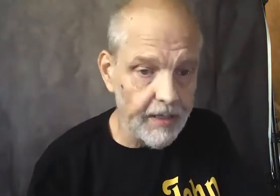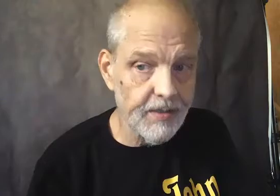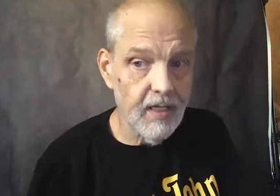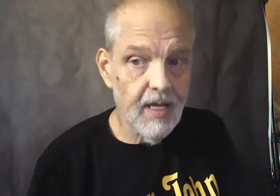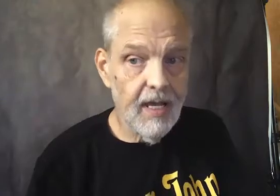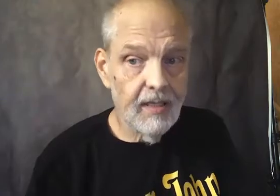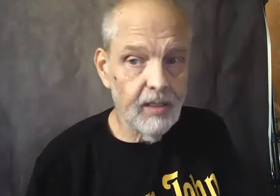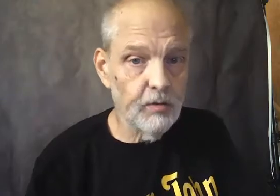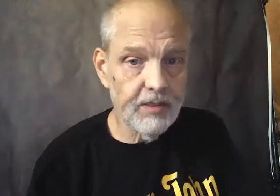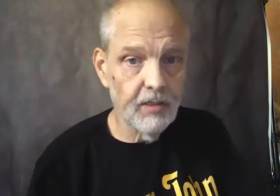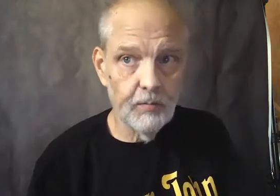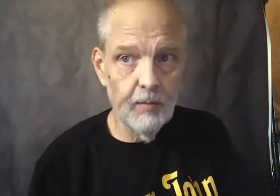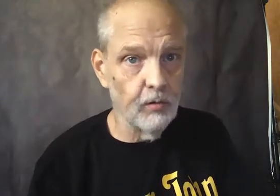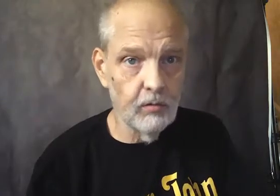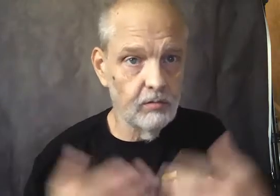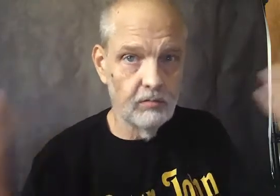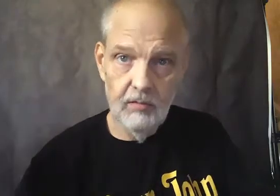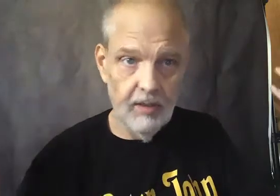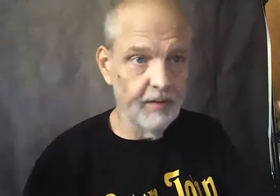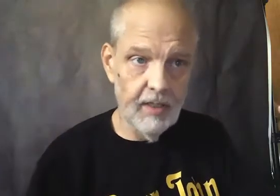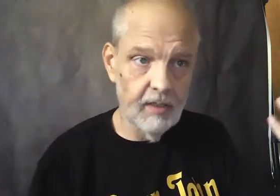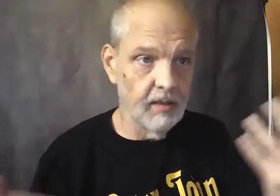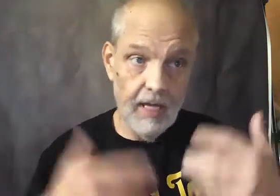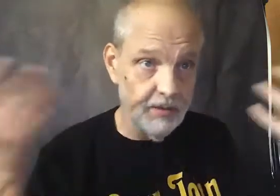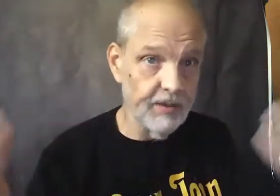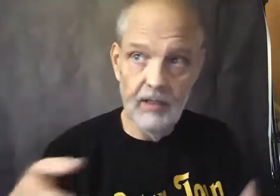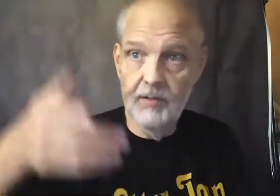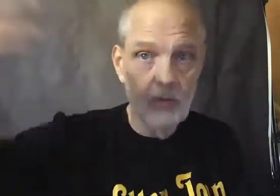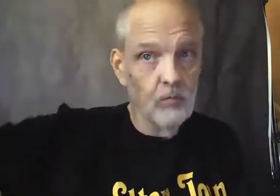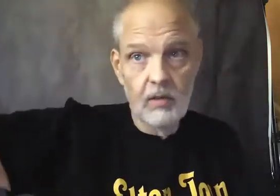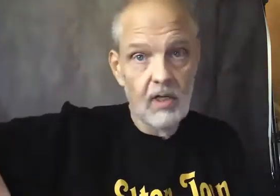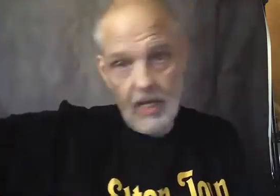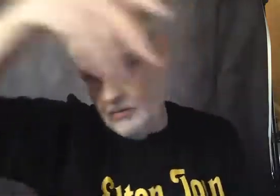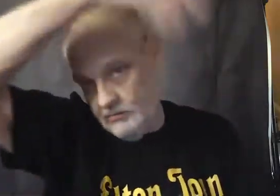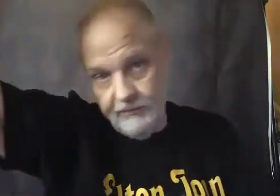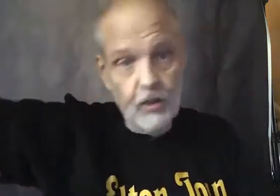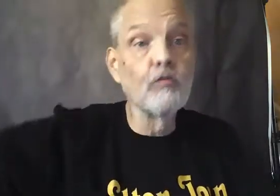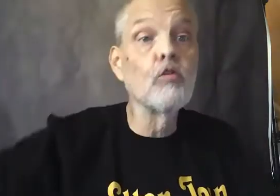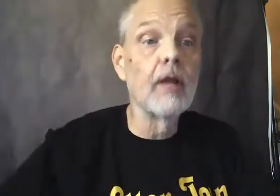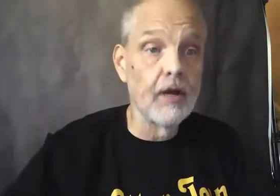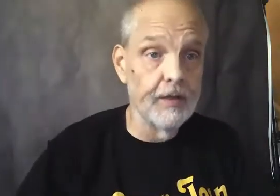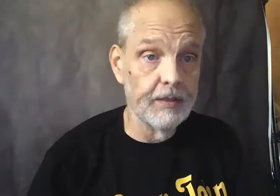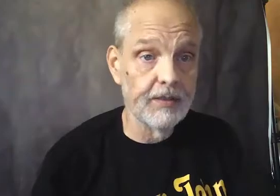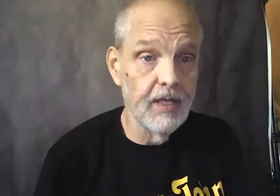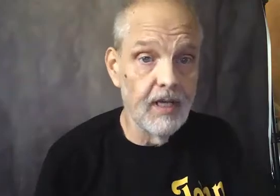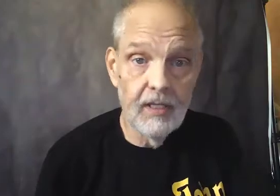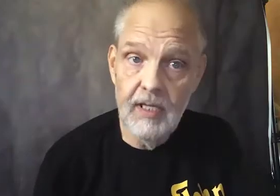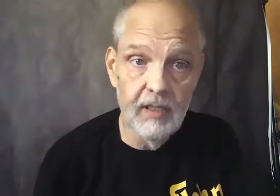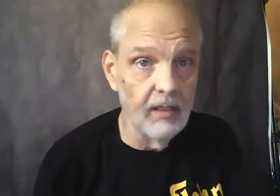recognized, there were still people living in Kansas and living in very rural areas that